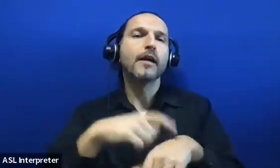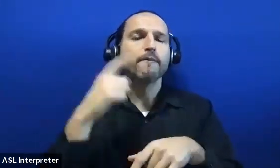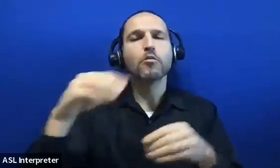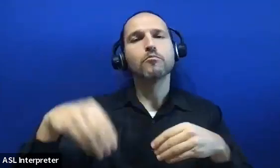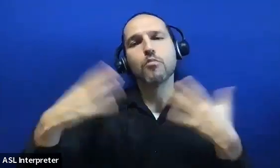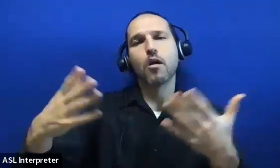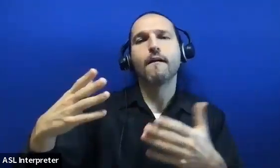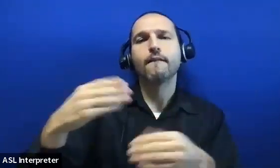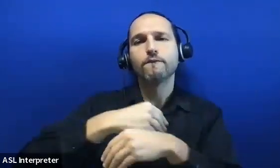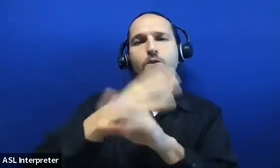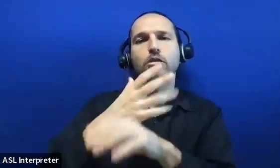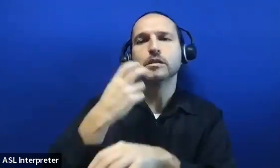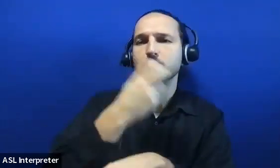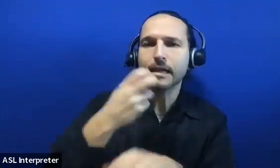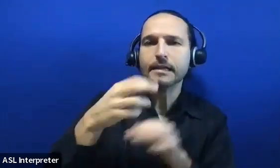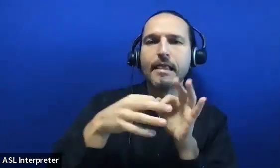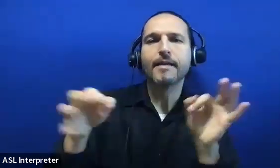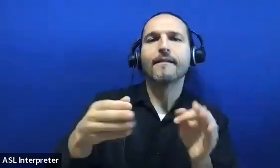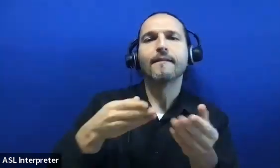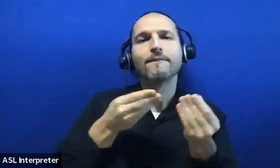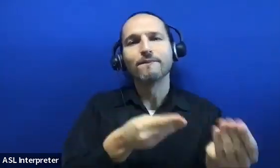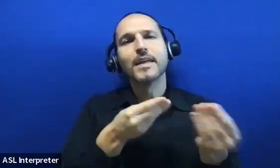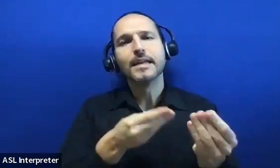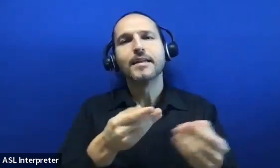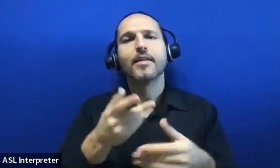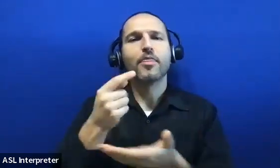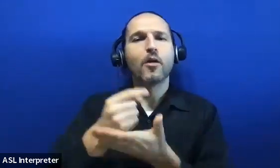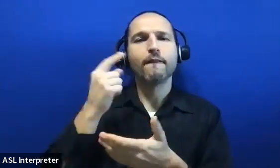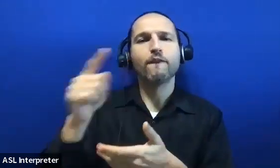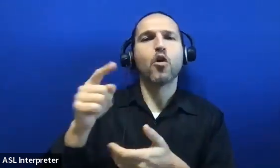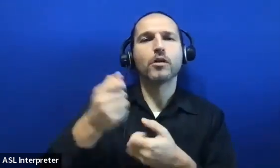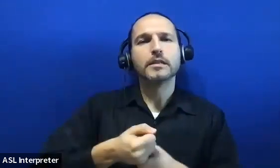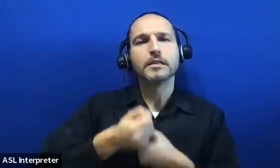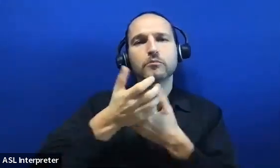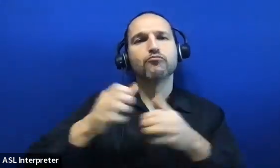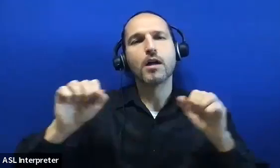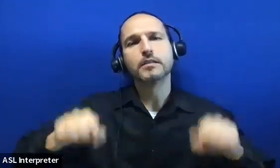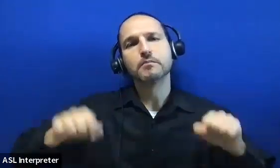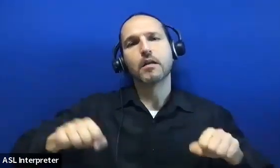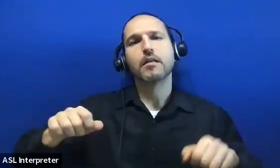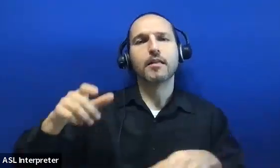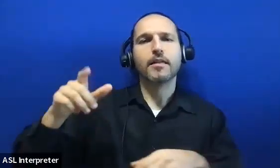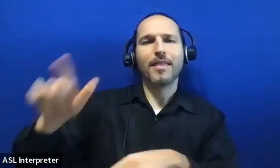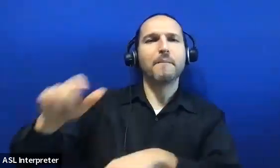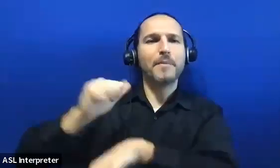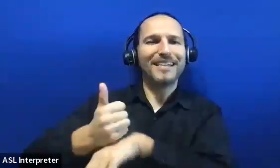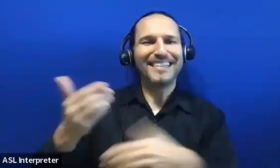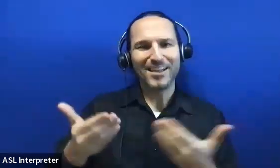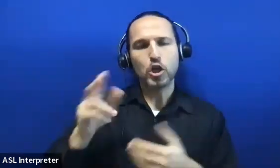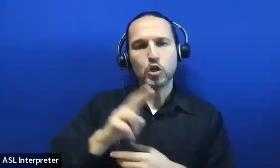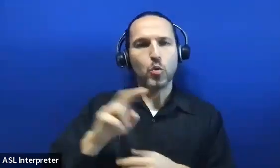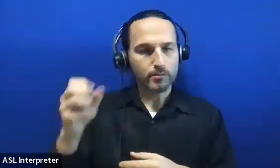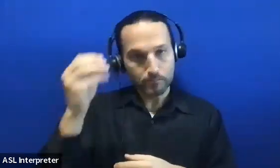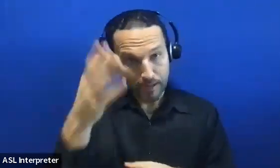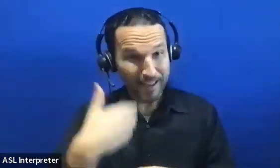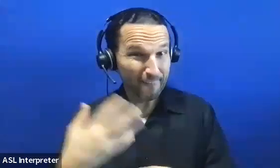virtual speech, language, and feeding therapy for a company called Expressible, which is also based in the United States. I have over 4